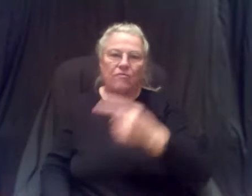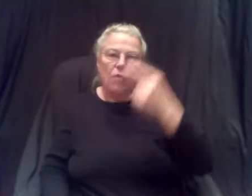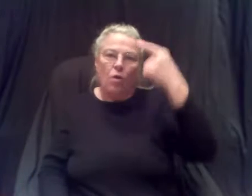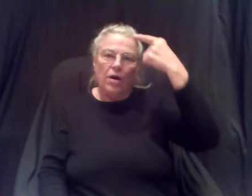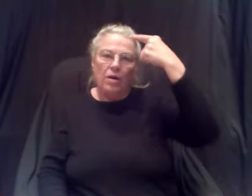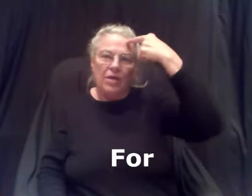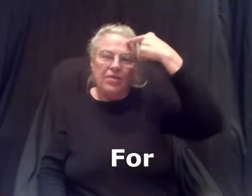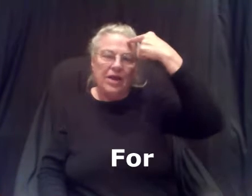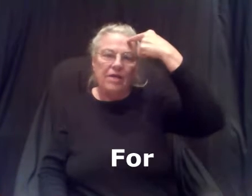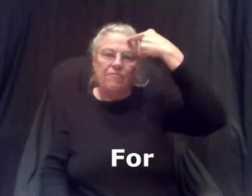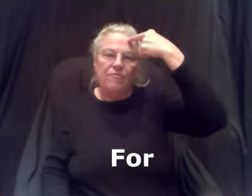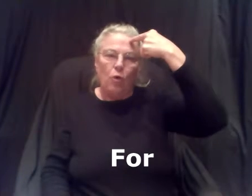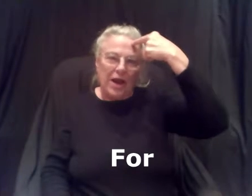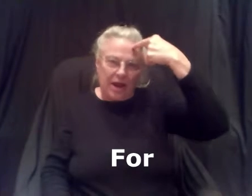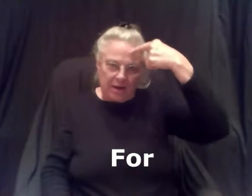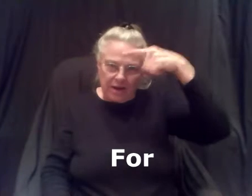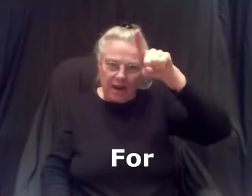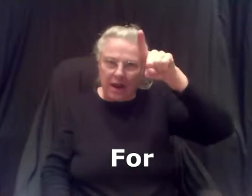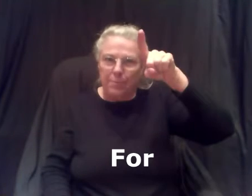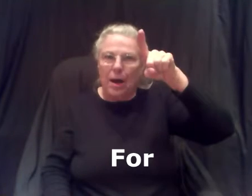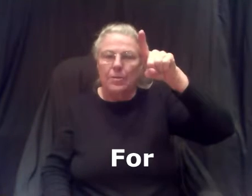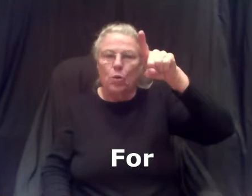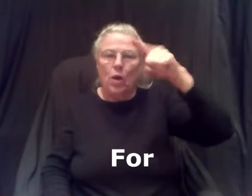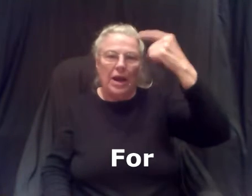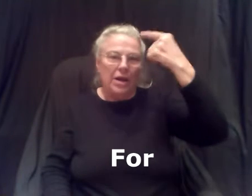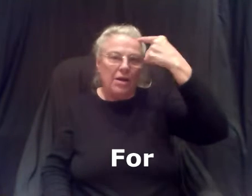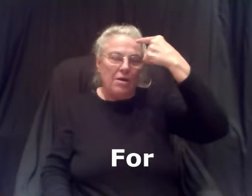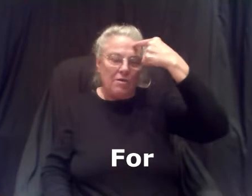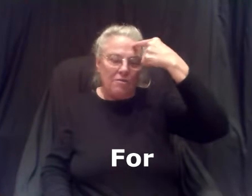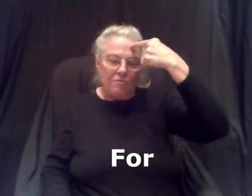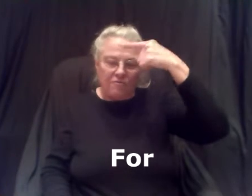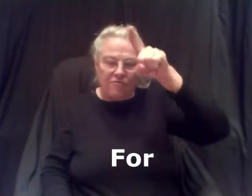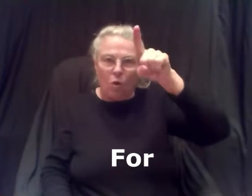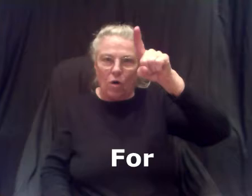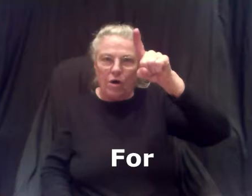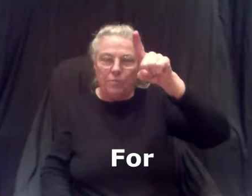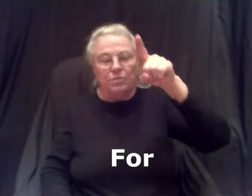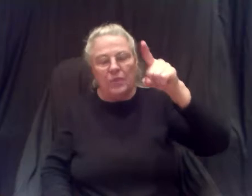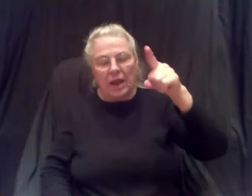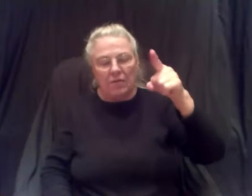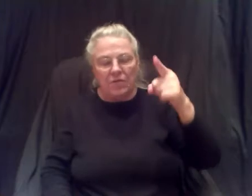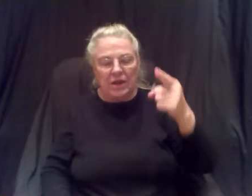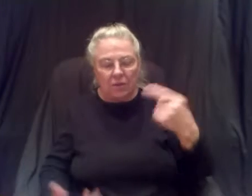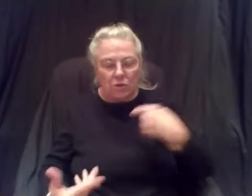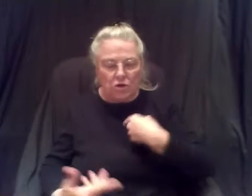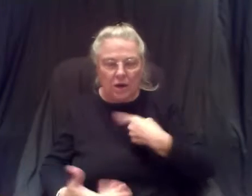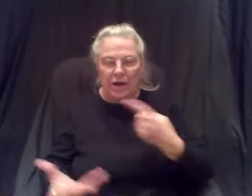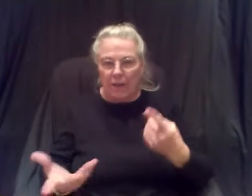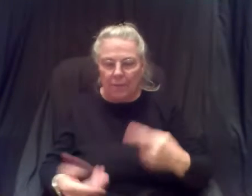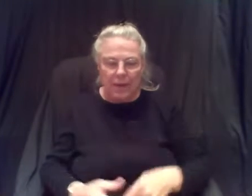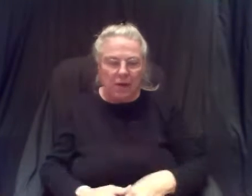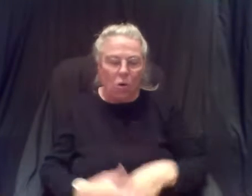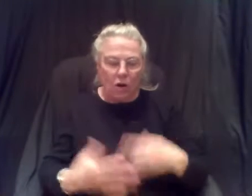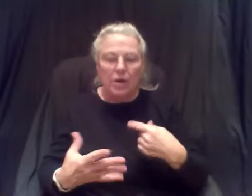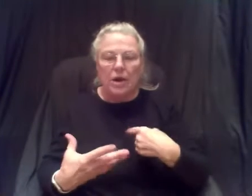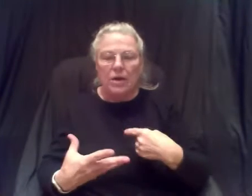For, think of forehead and pop it away. For, and again, we're talking about me or any